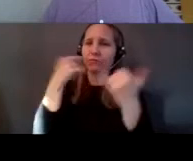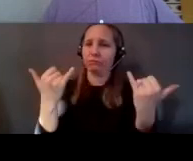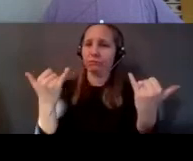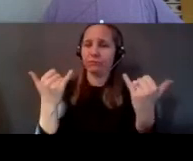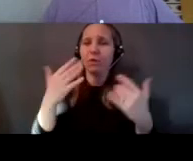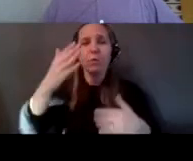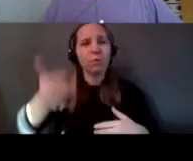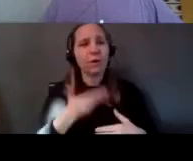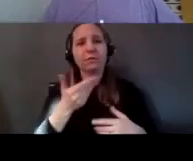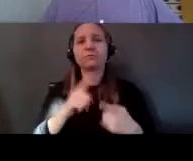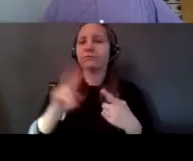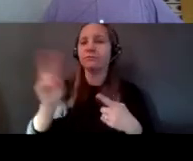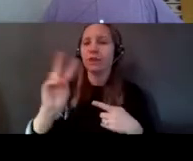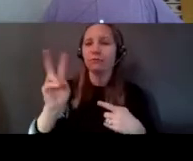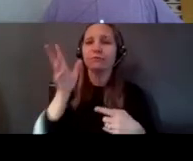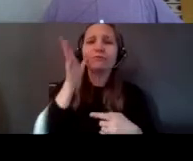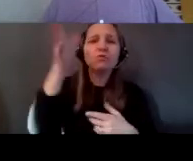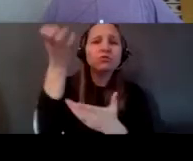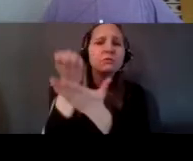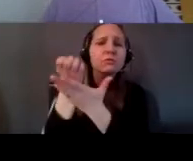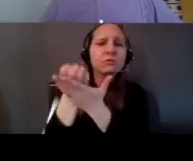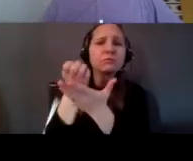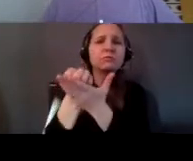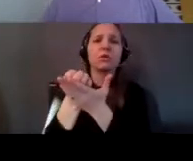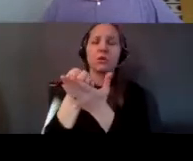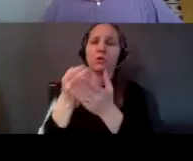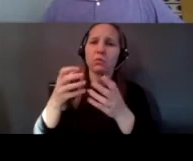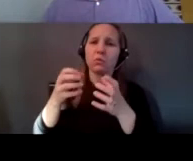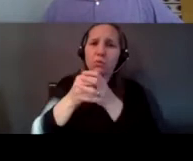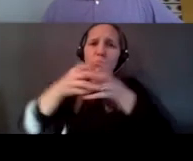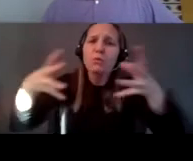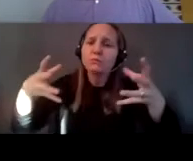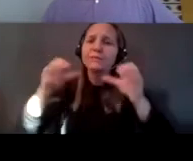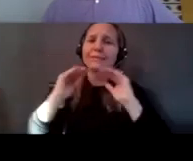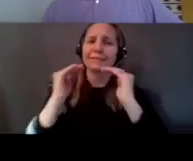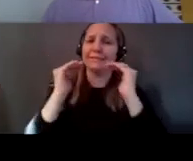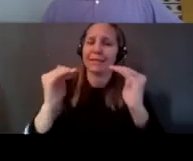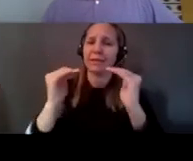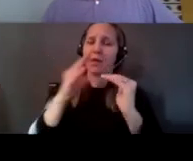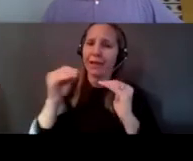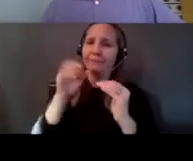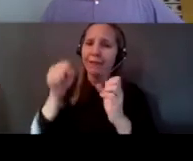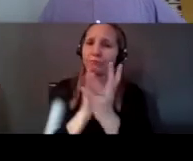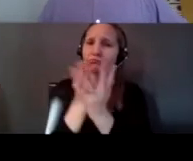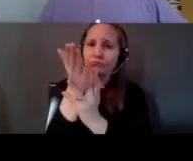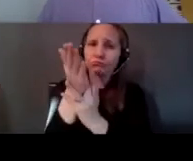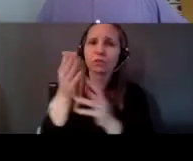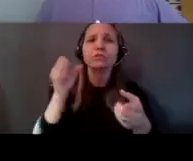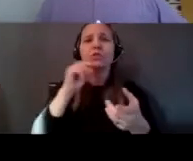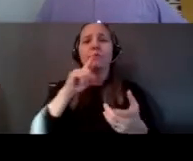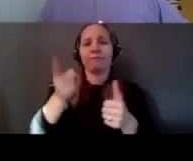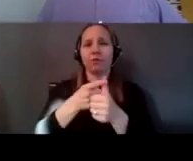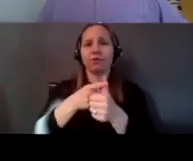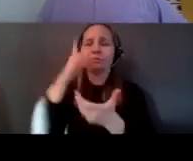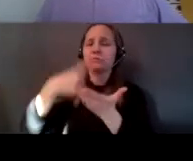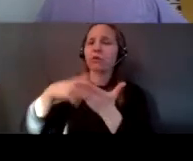Economy, Prosperous, Sustainable, Resilient. The fourth event in the Future We Want, the Change We Need series on planning for the